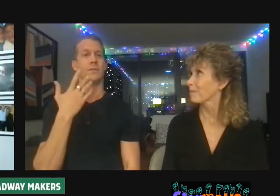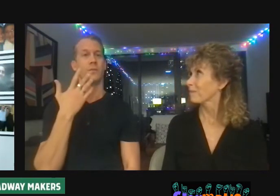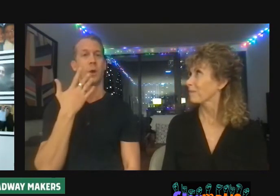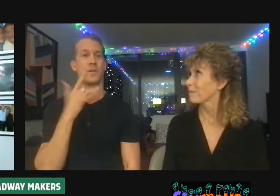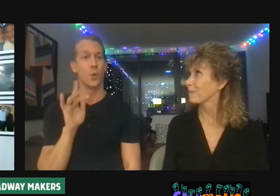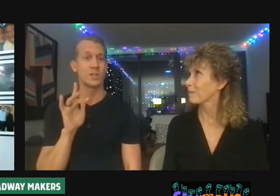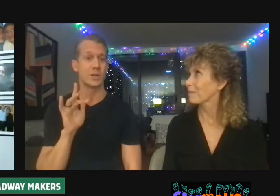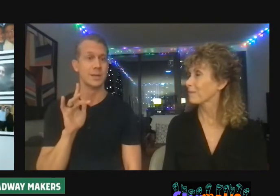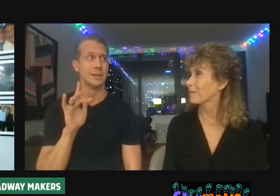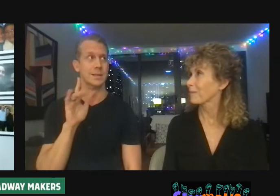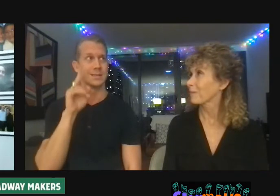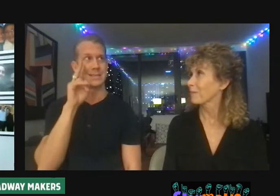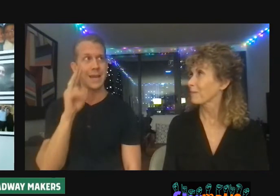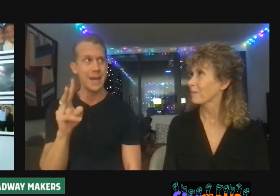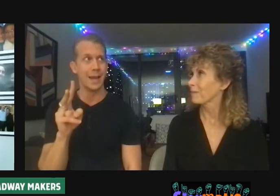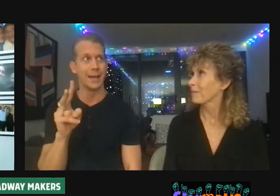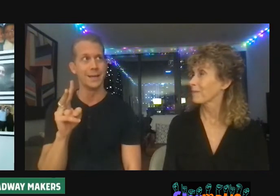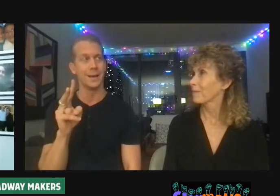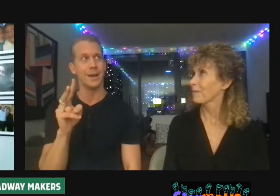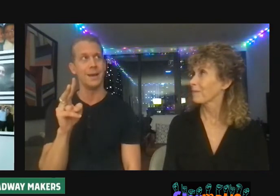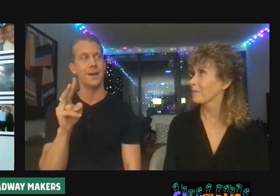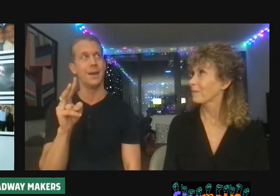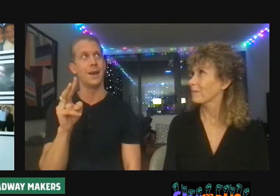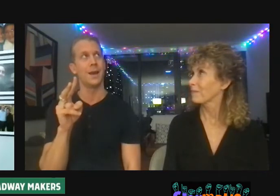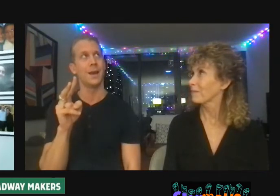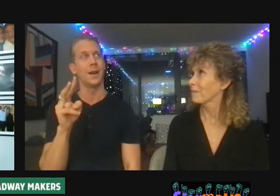I was very fortunate to see it